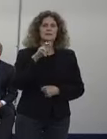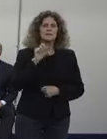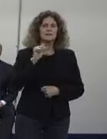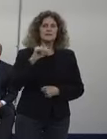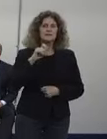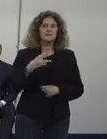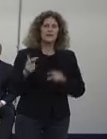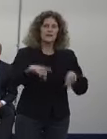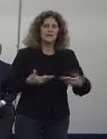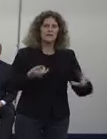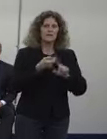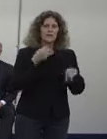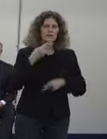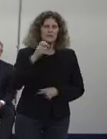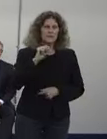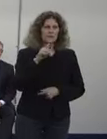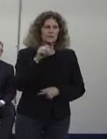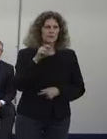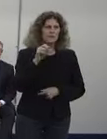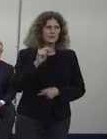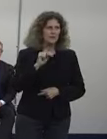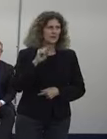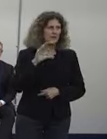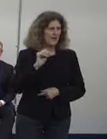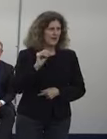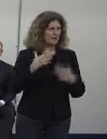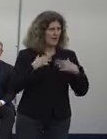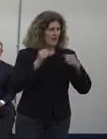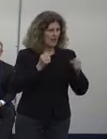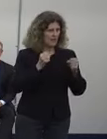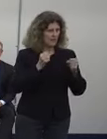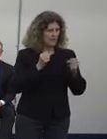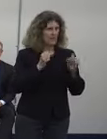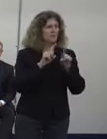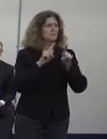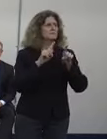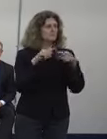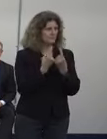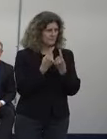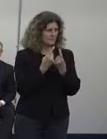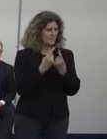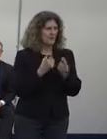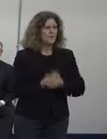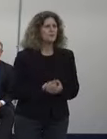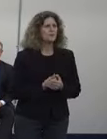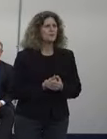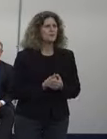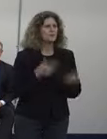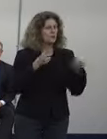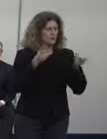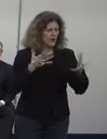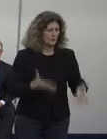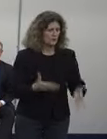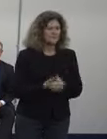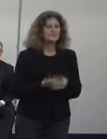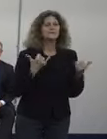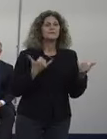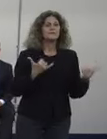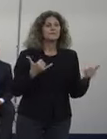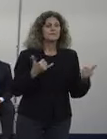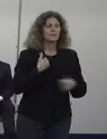is the health director for Henderson County Health Department. So today we will